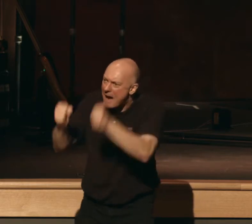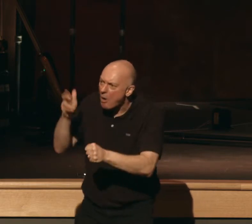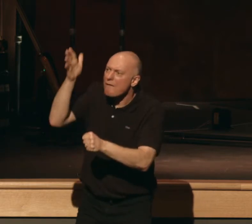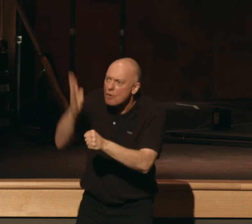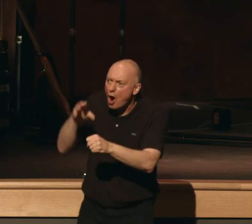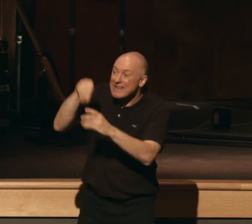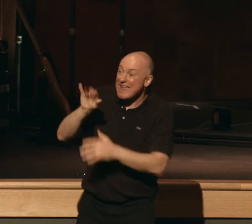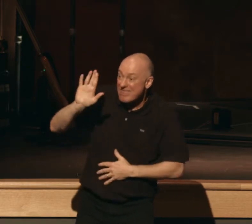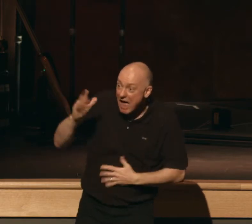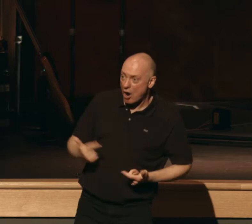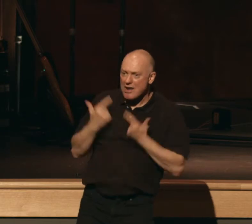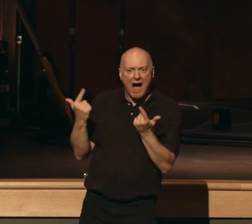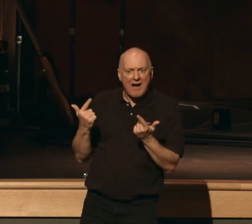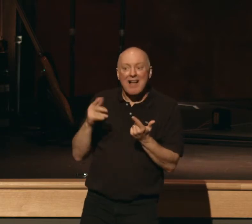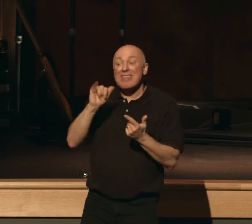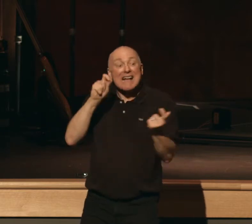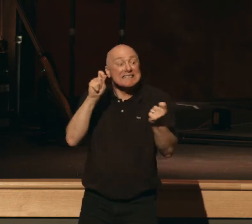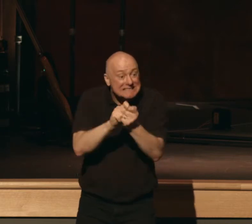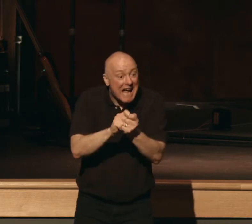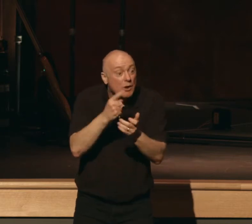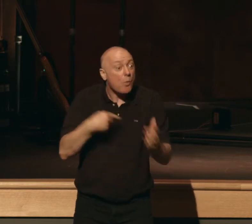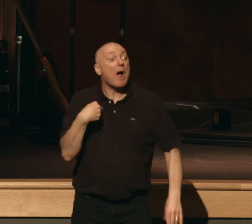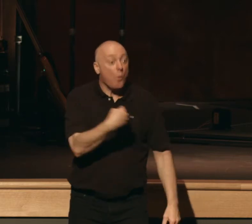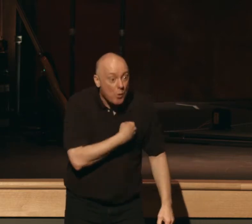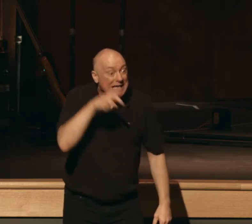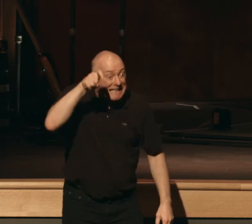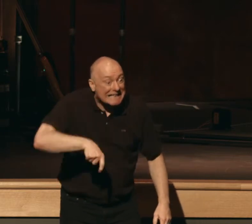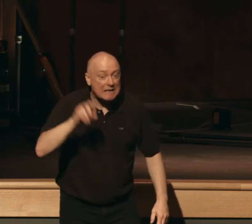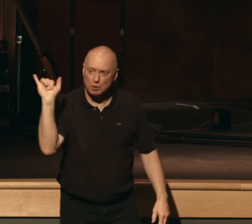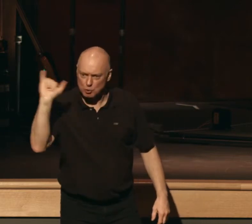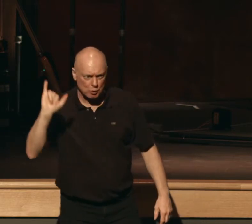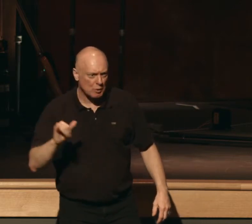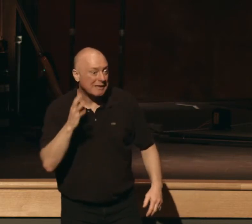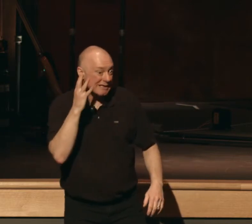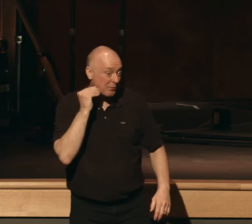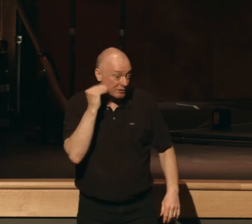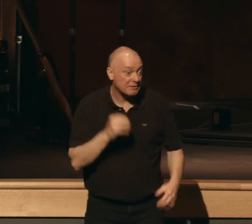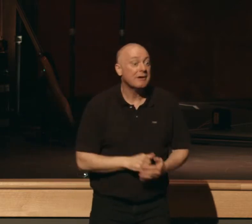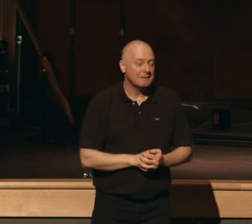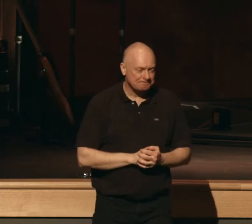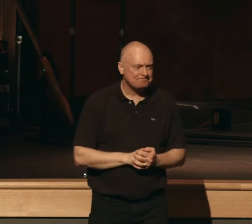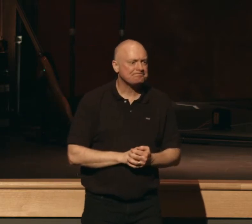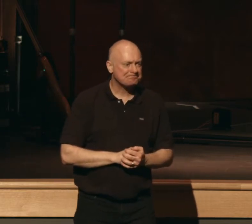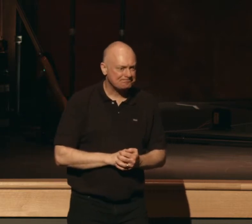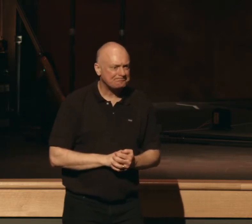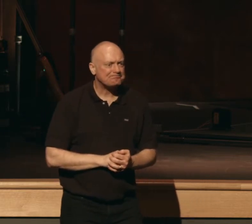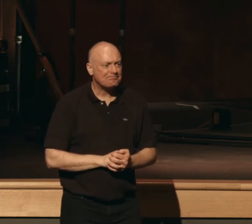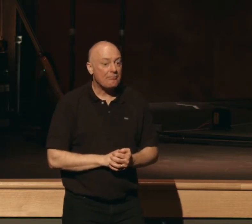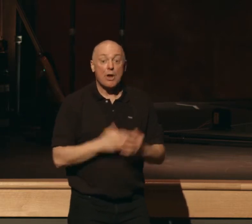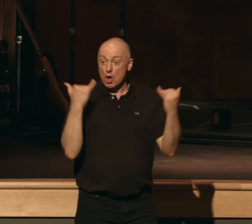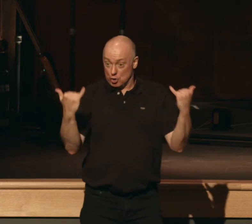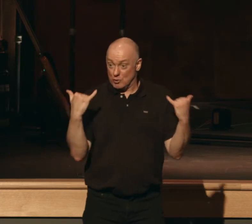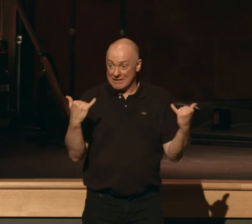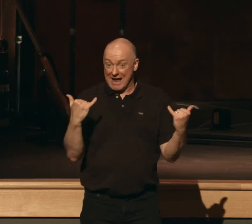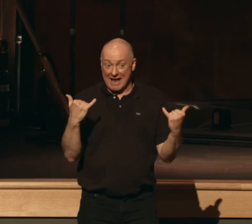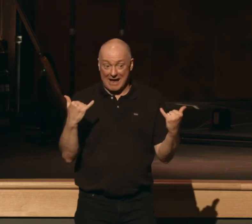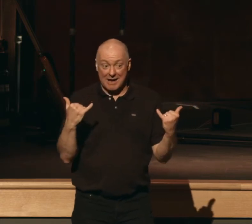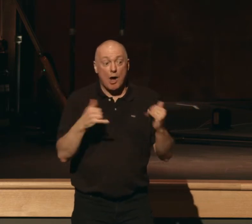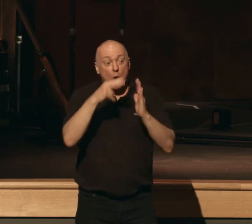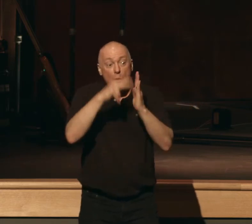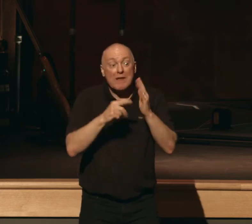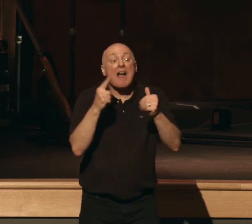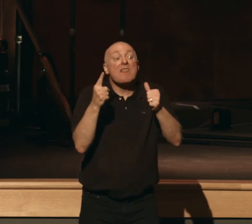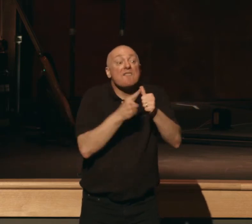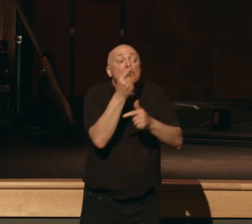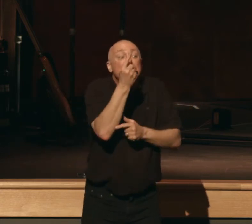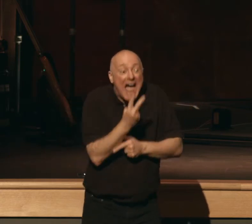God in their lives, which is exactly what we need to experience as well. And so today we're going to look at the first